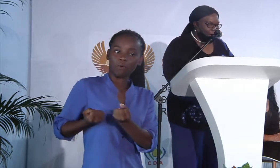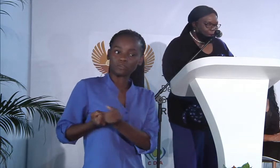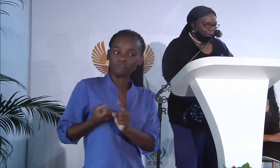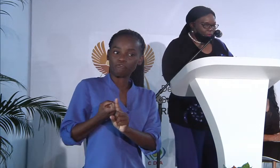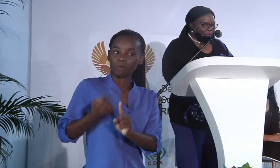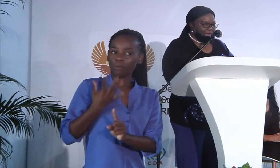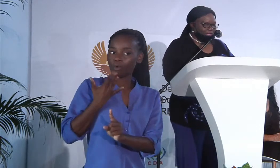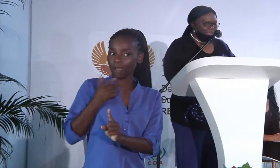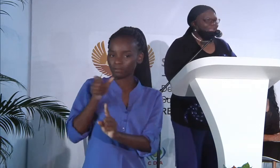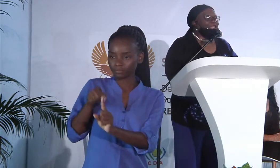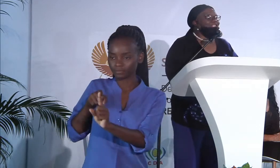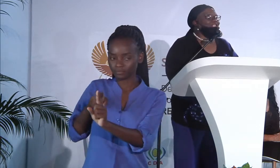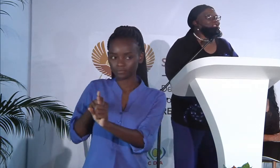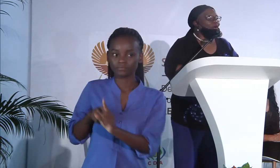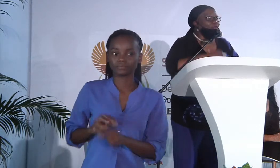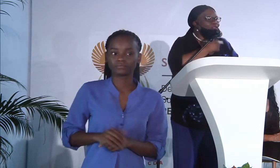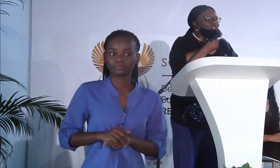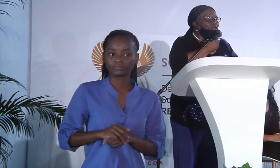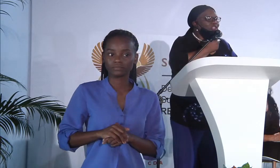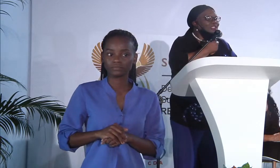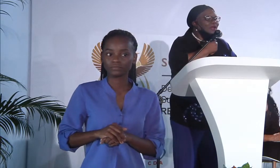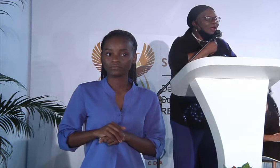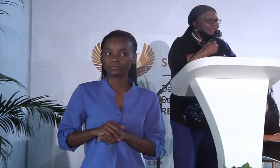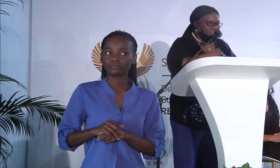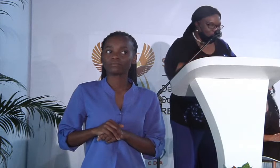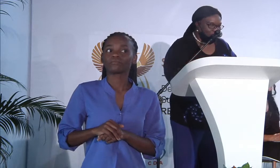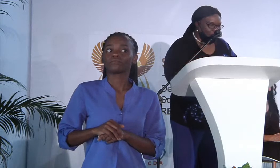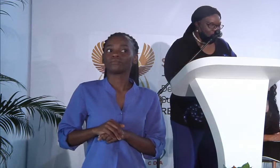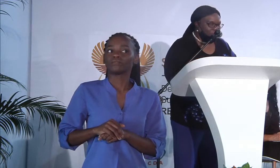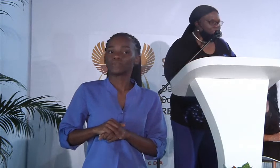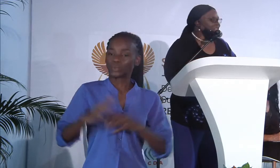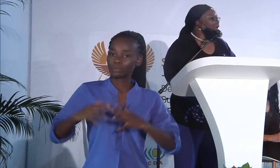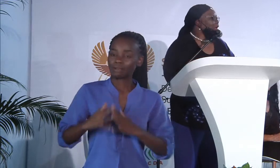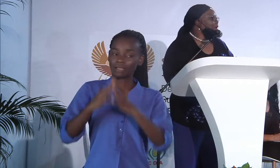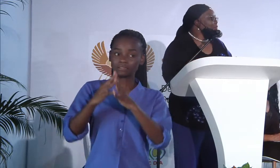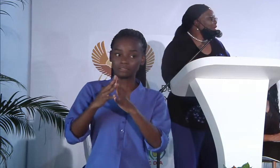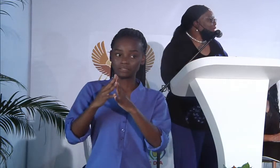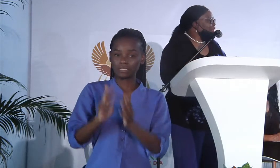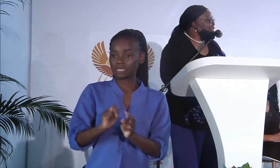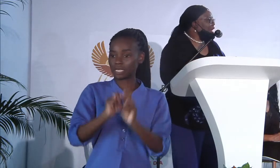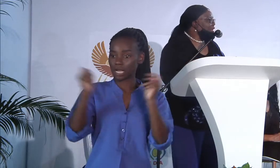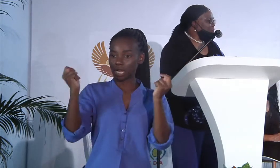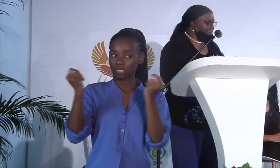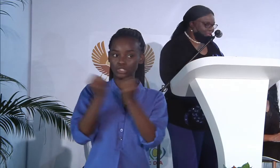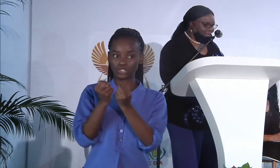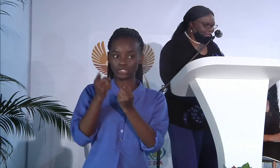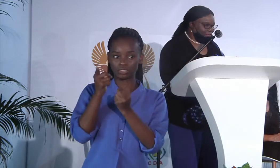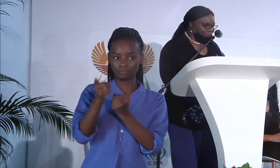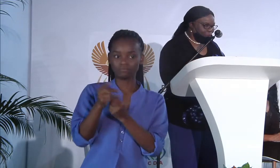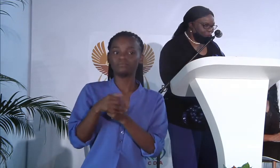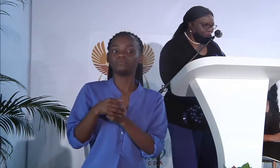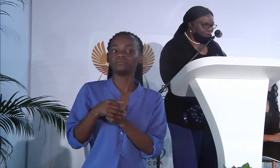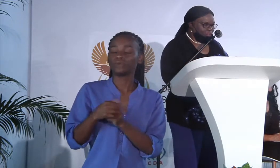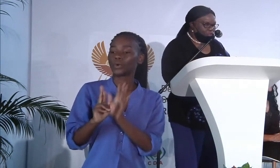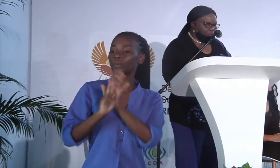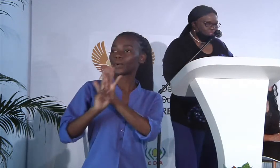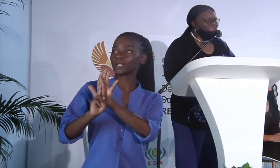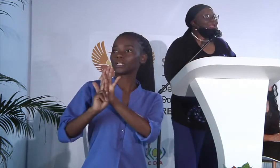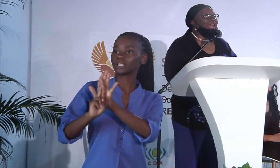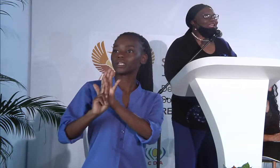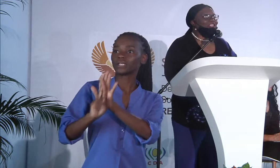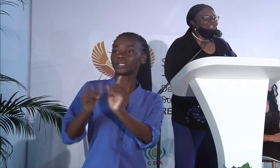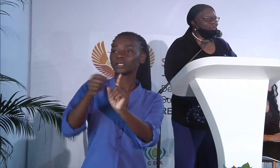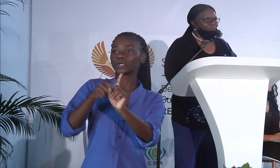from our United Nations Office on Drugs, who is Regional Representative